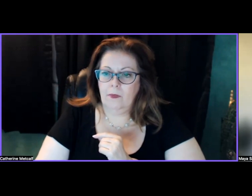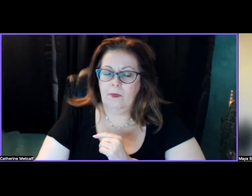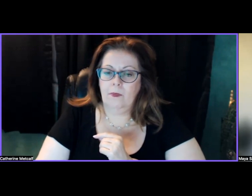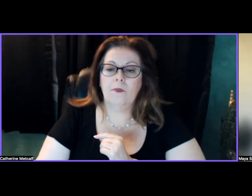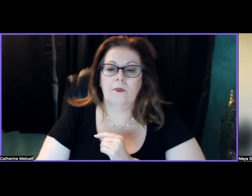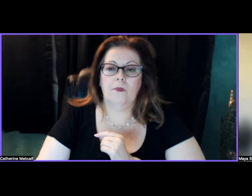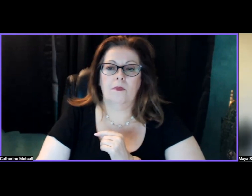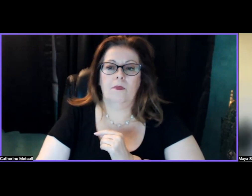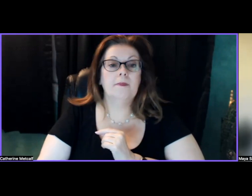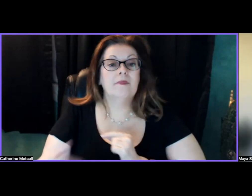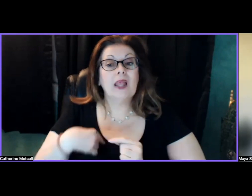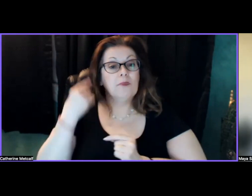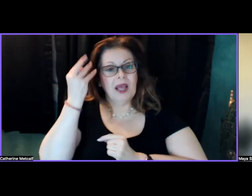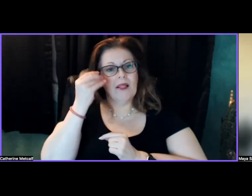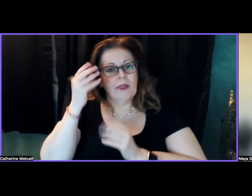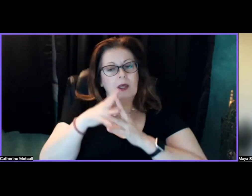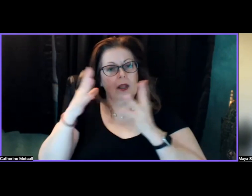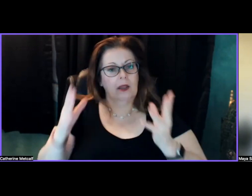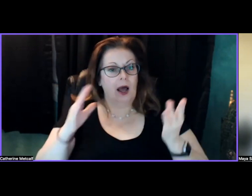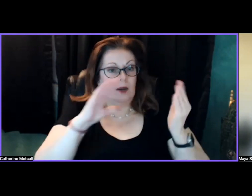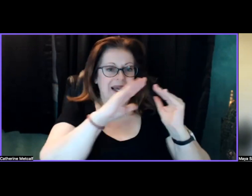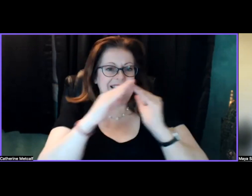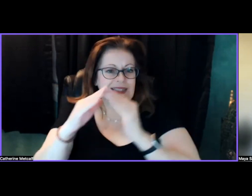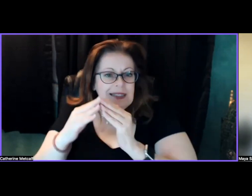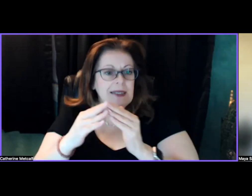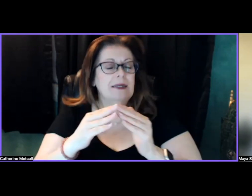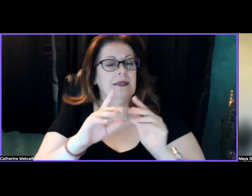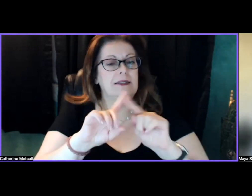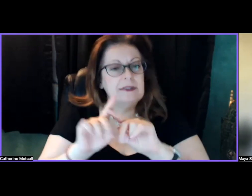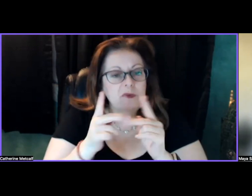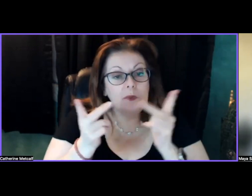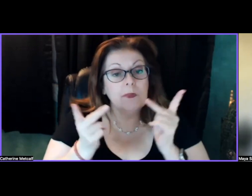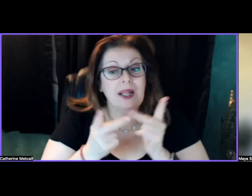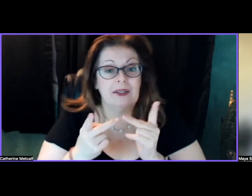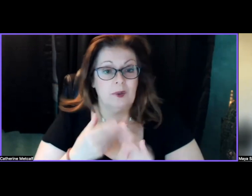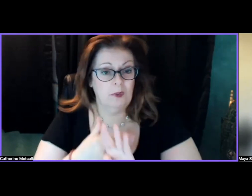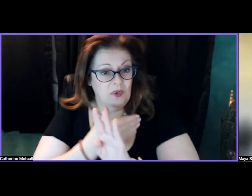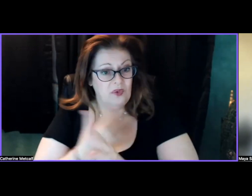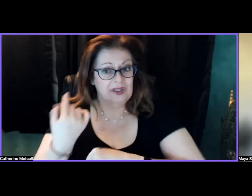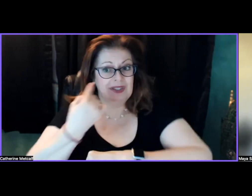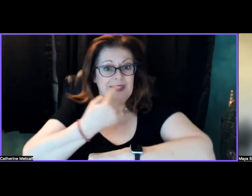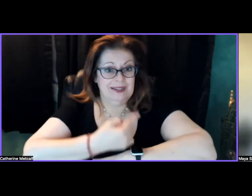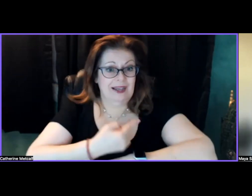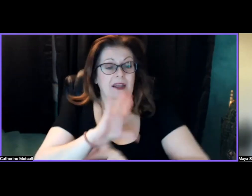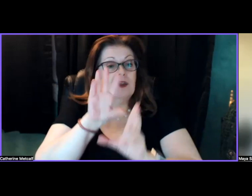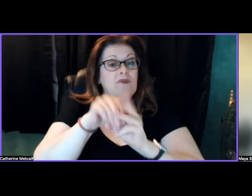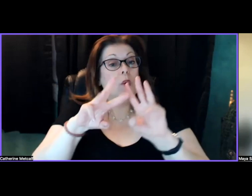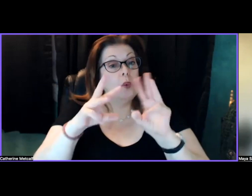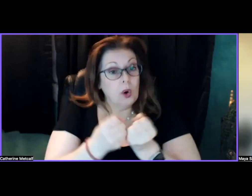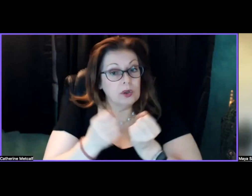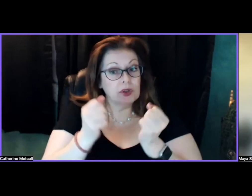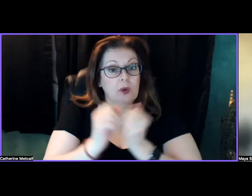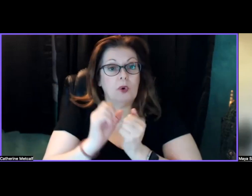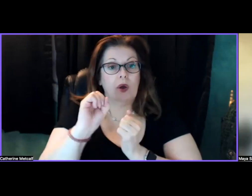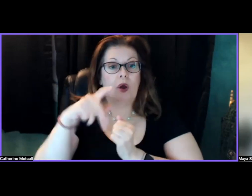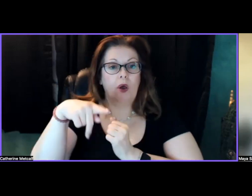about the city and place. And earlier today, I got to host a workshop with Open Mouth about ritual